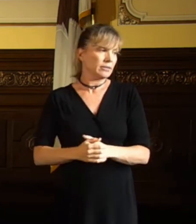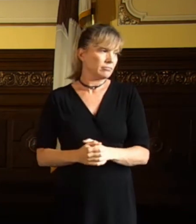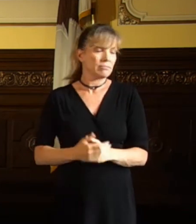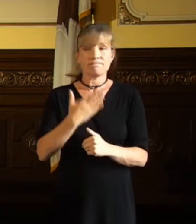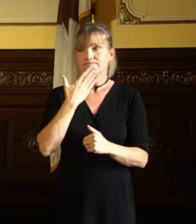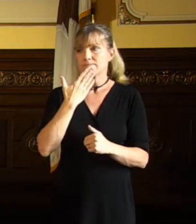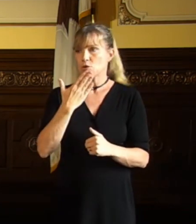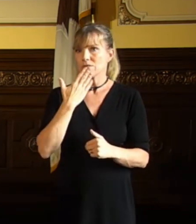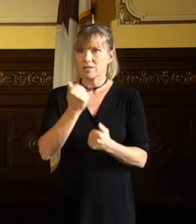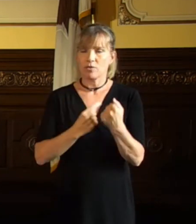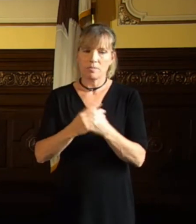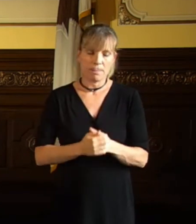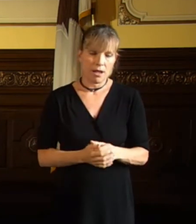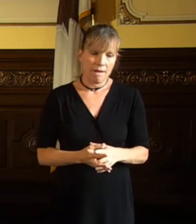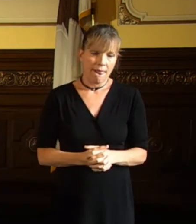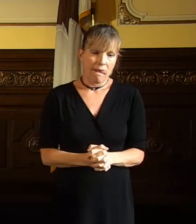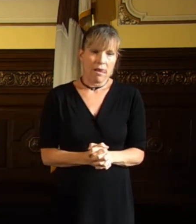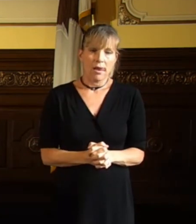you, everyone. Thank you.